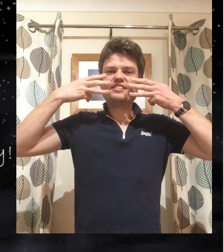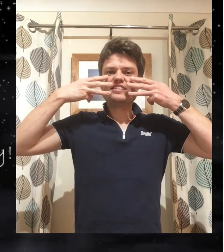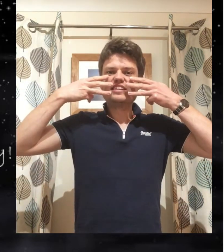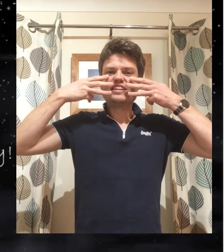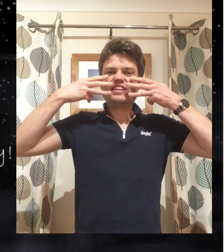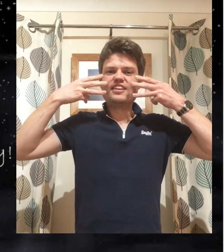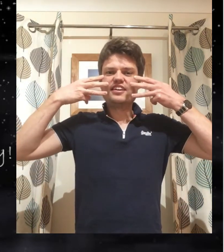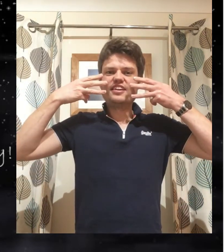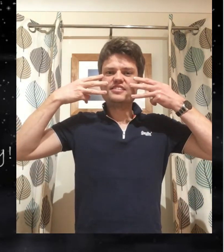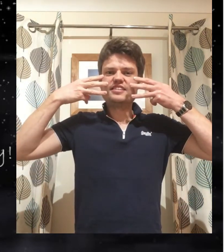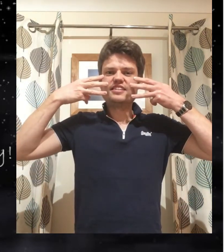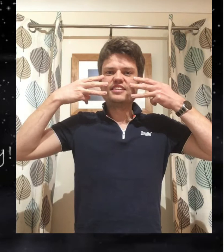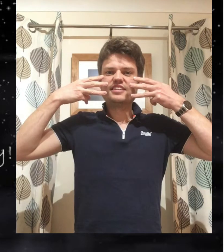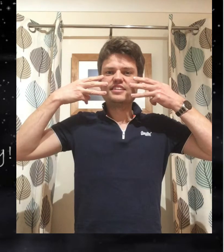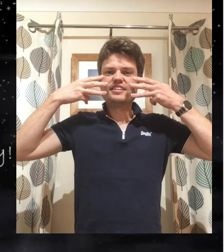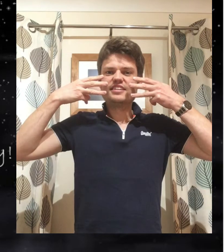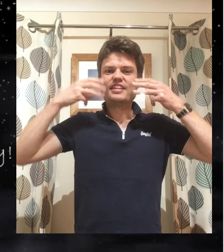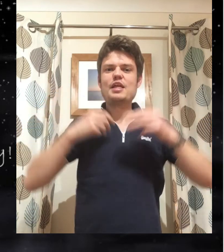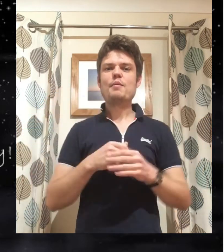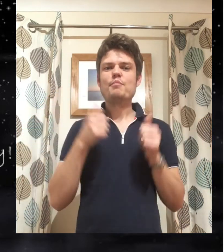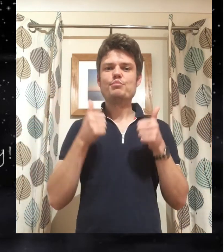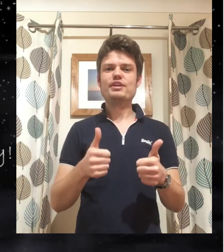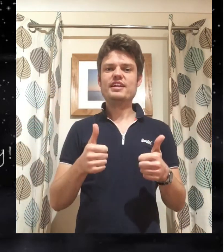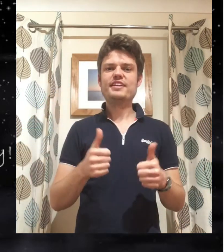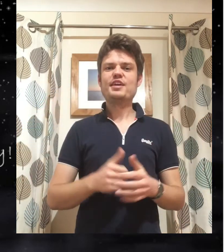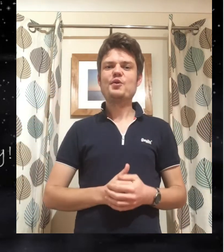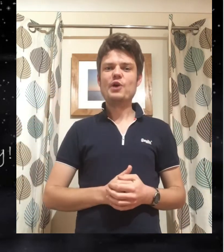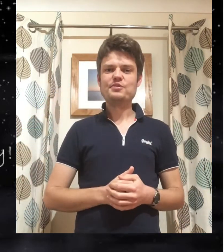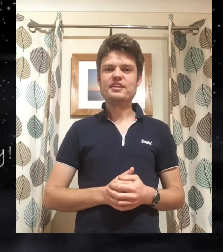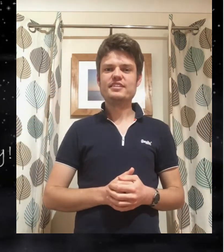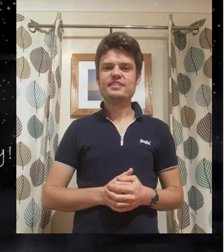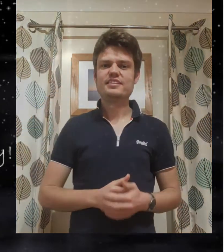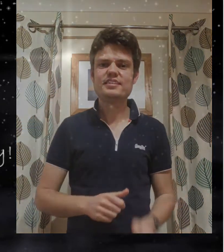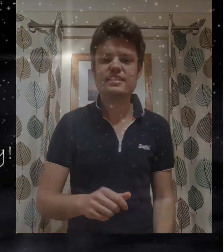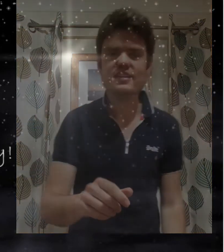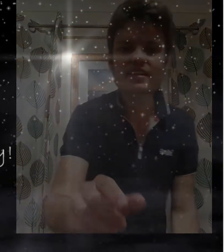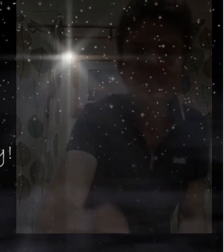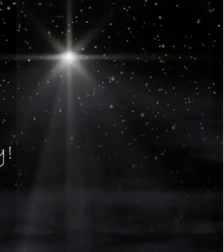whiskers like this. Brilliant. Well done.